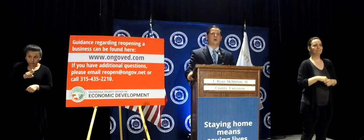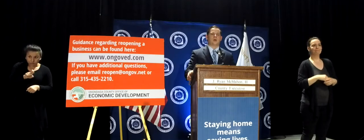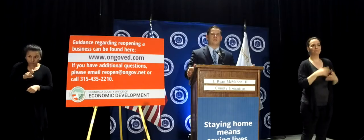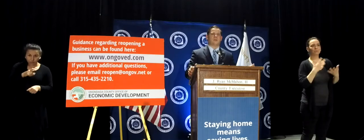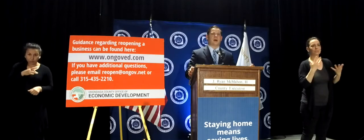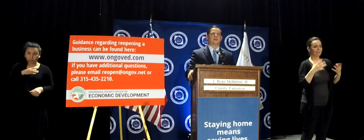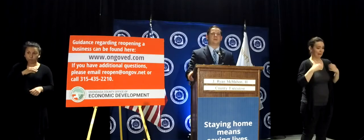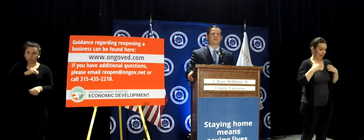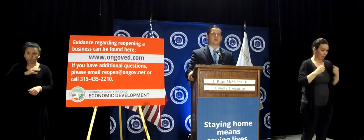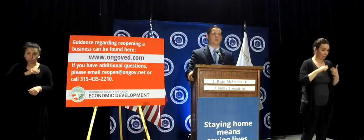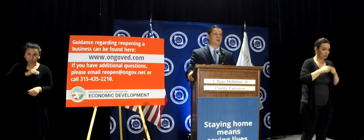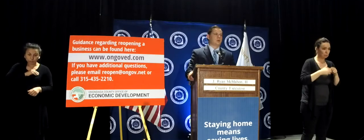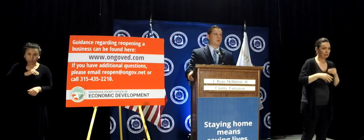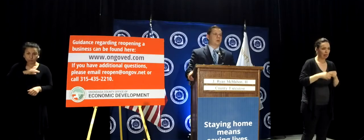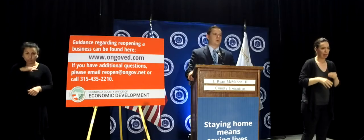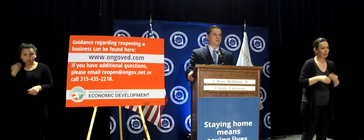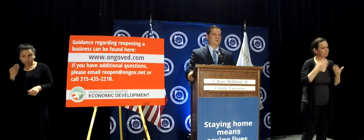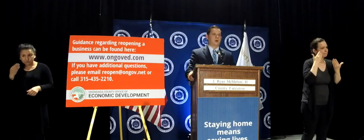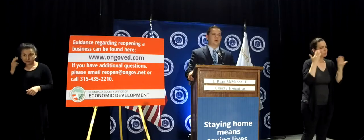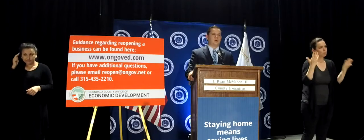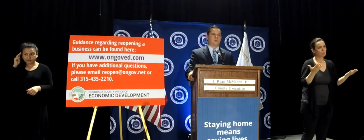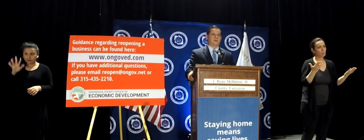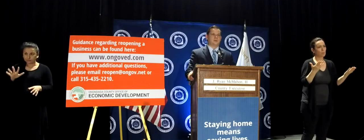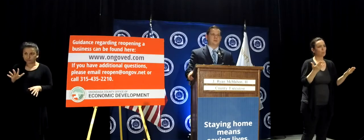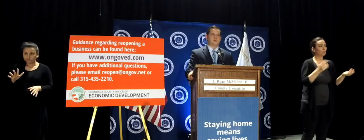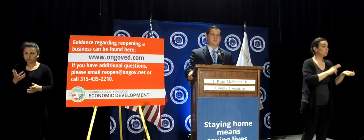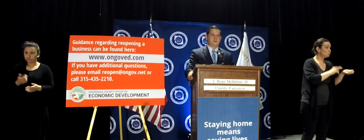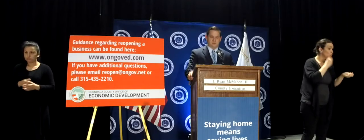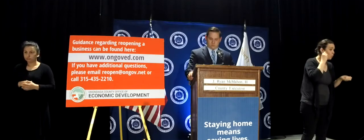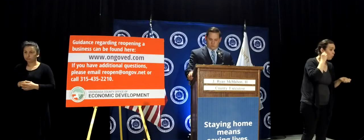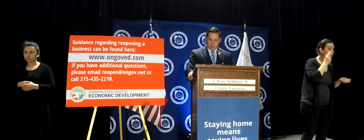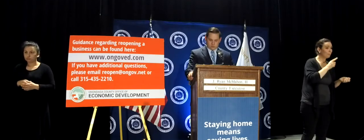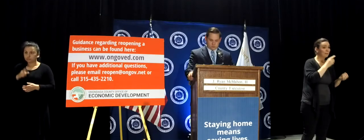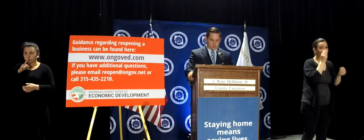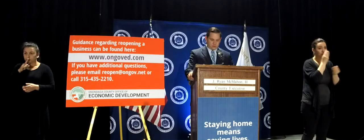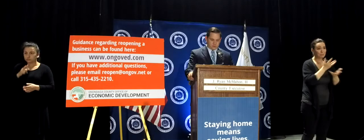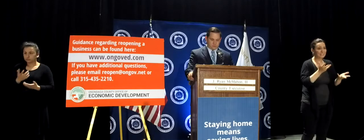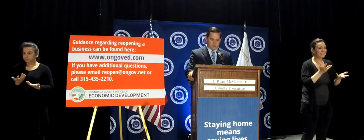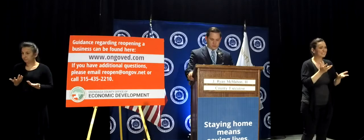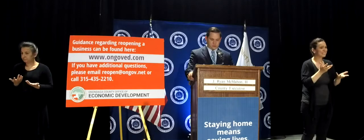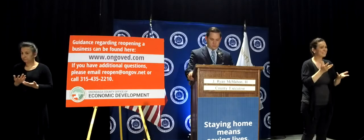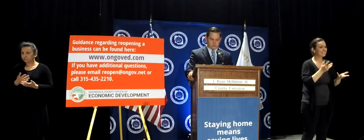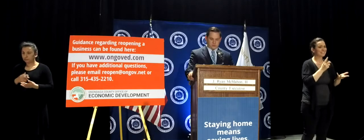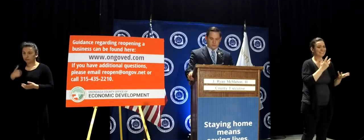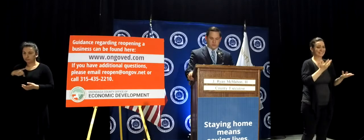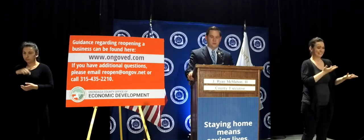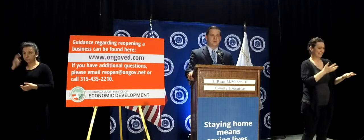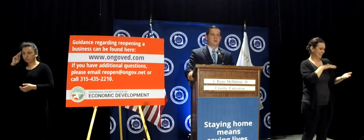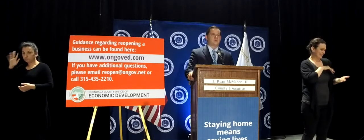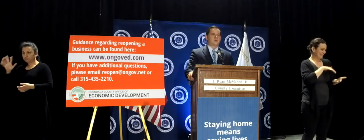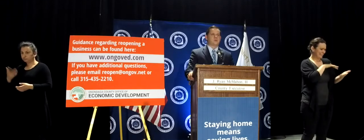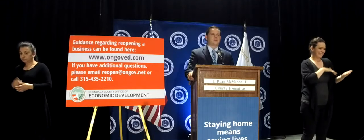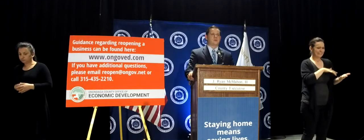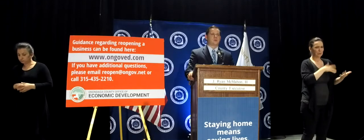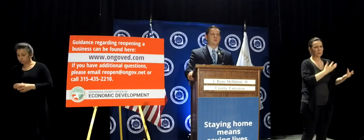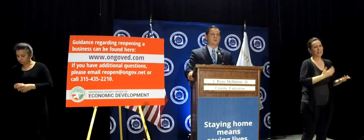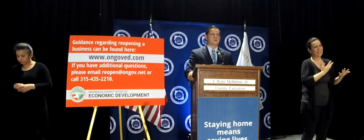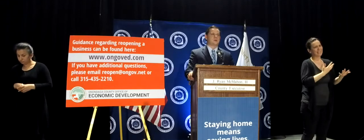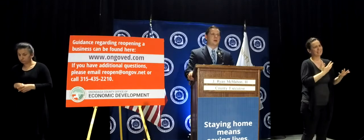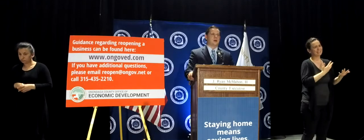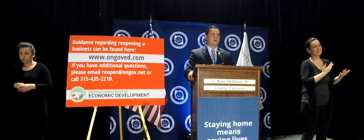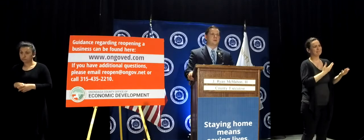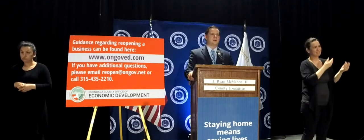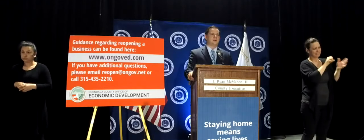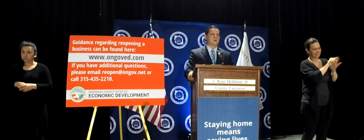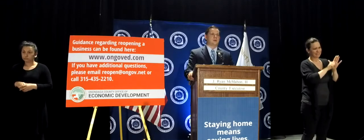We don't know enough about these, so we don't talk a lot about this because we just don't have the information. But certainly for those